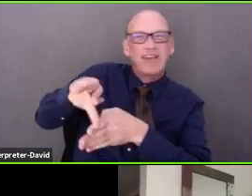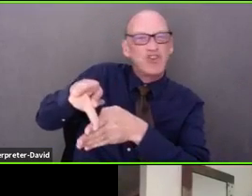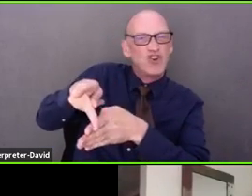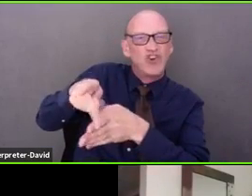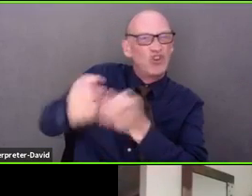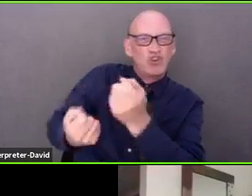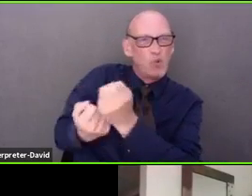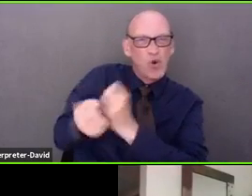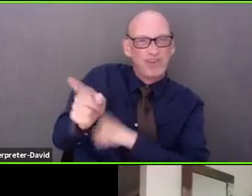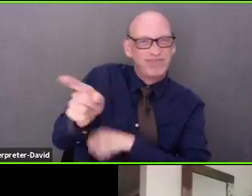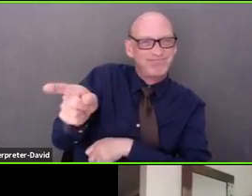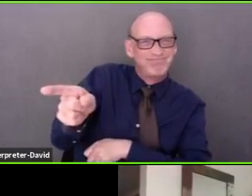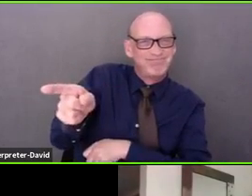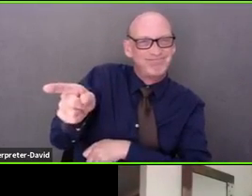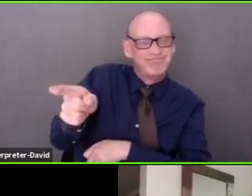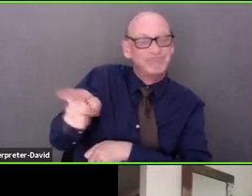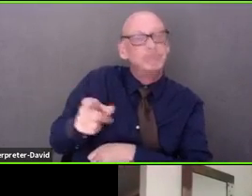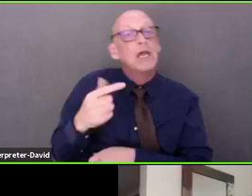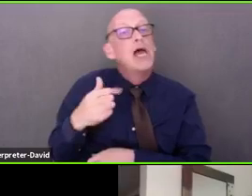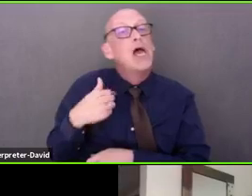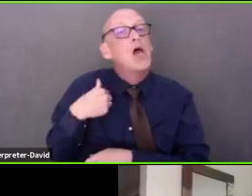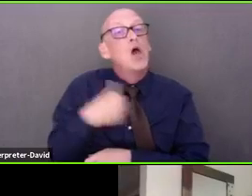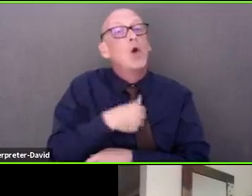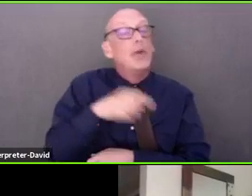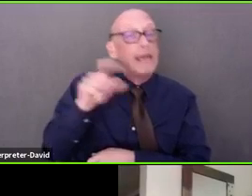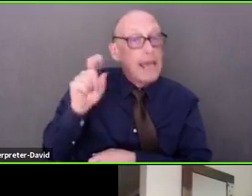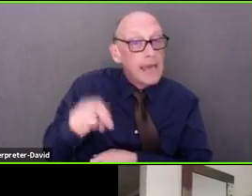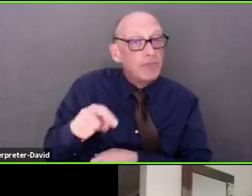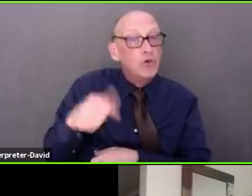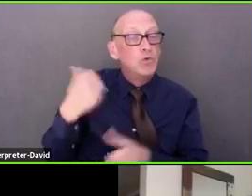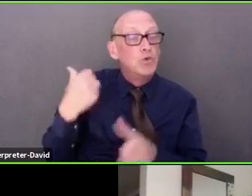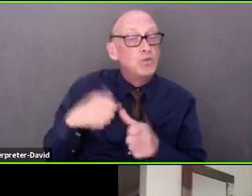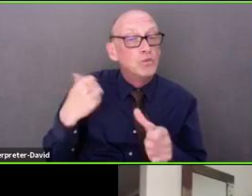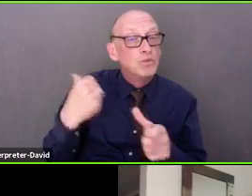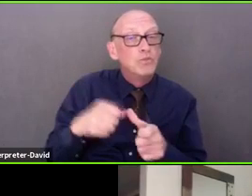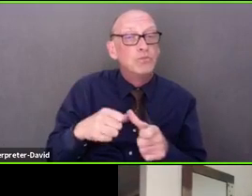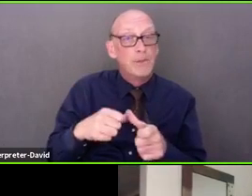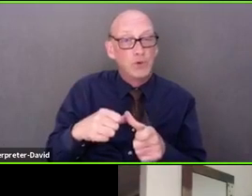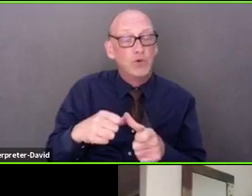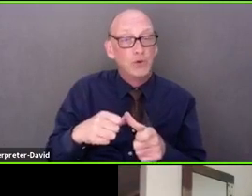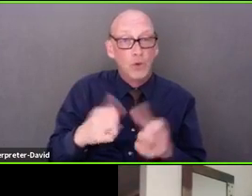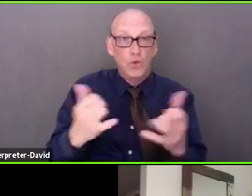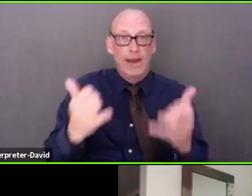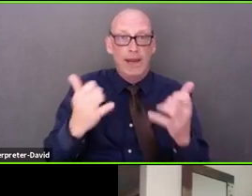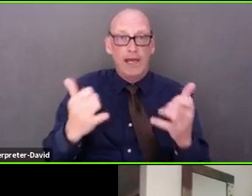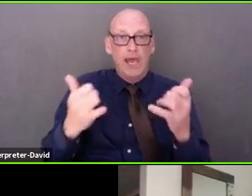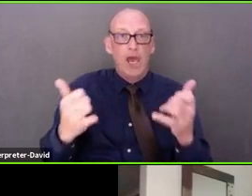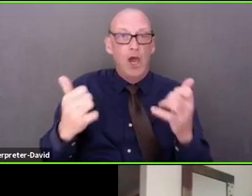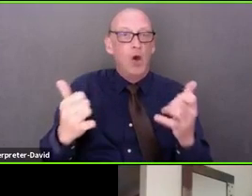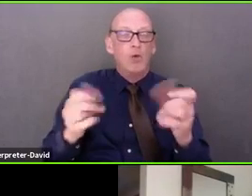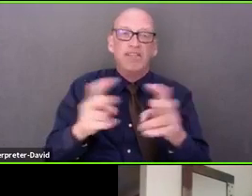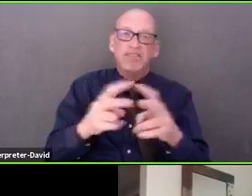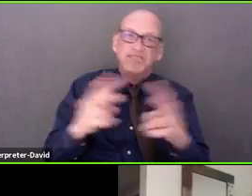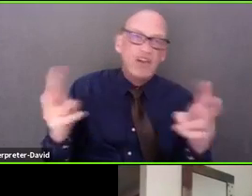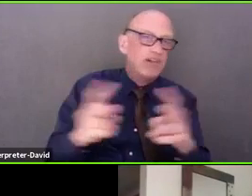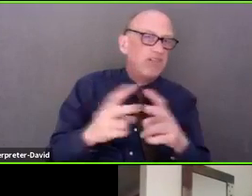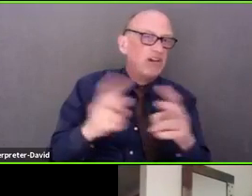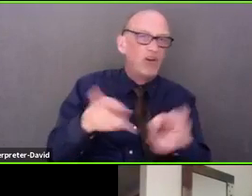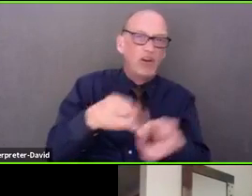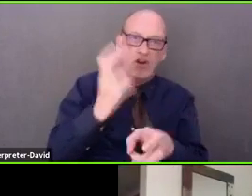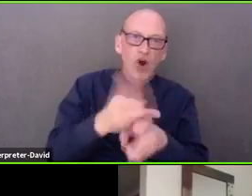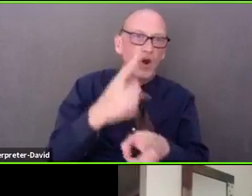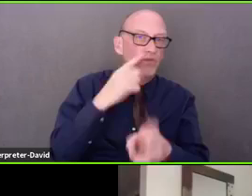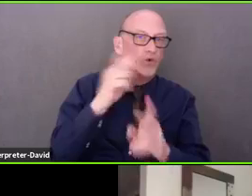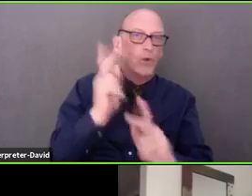support. So I think that we have to keep in mind that right now it's very, very difficult for